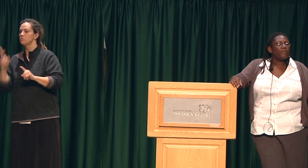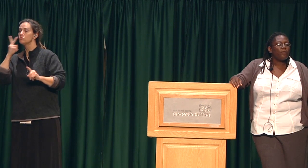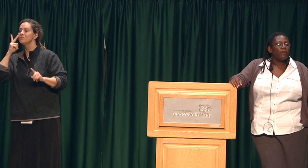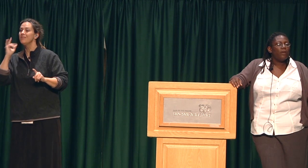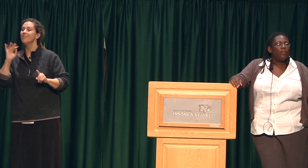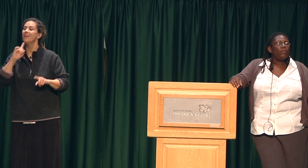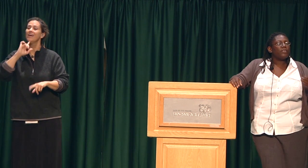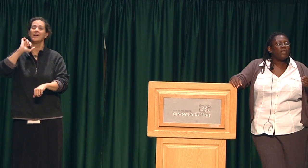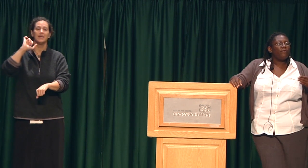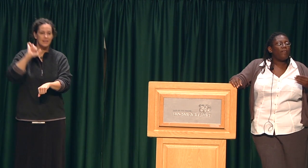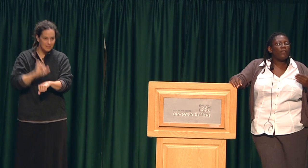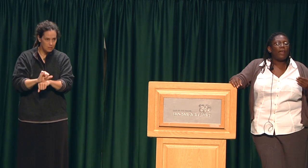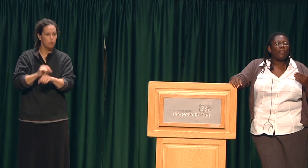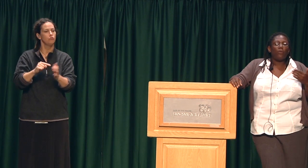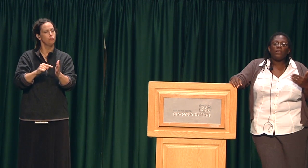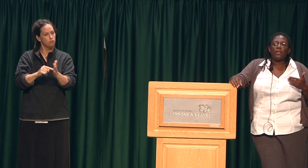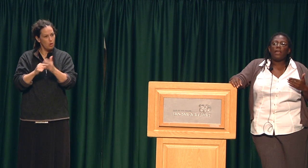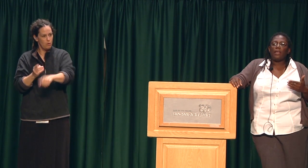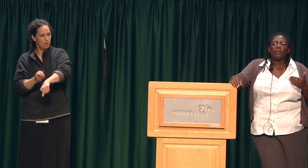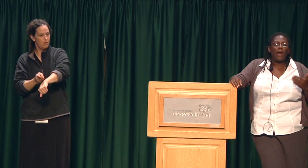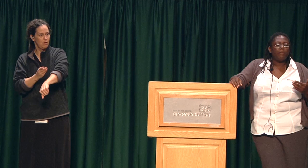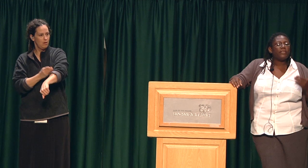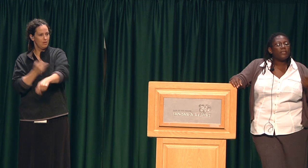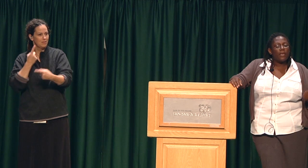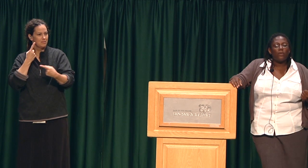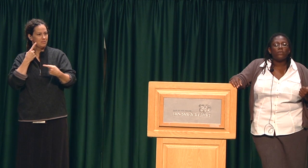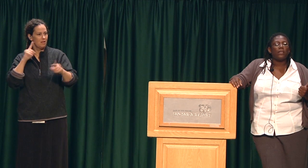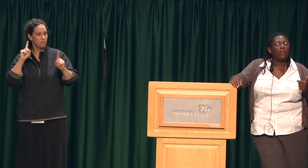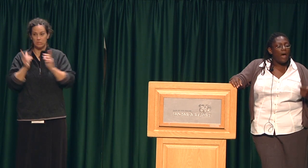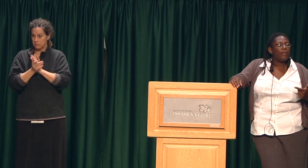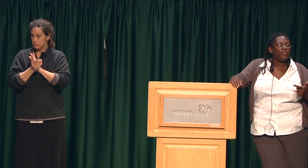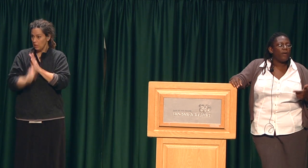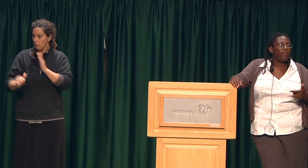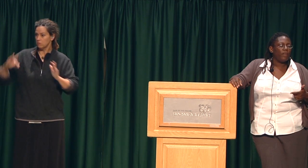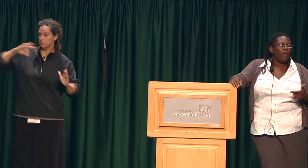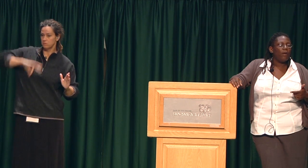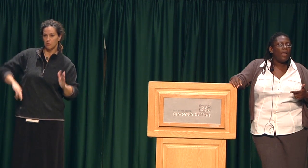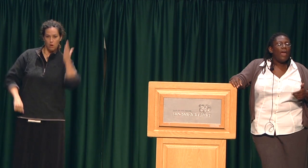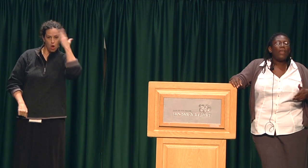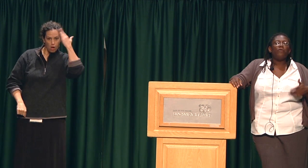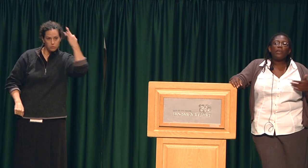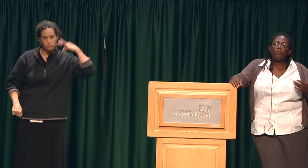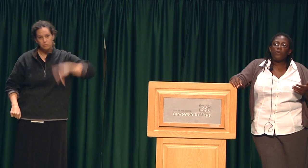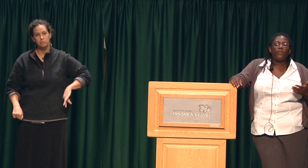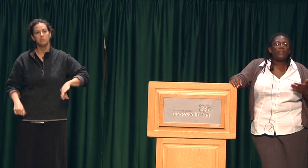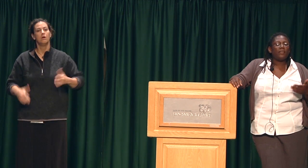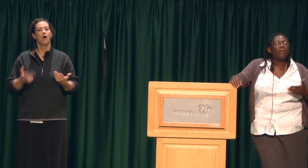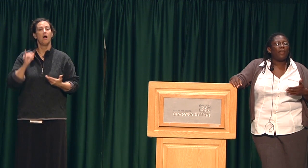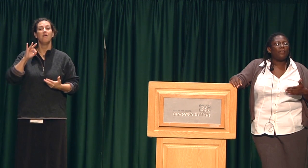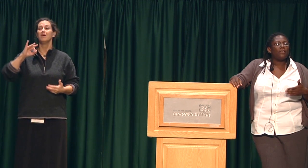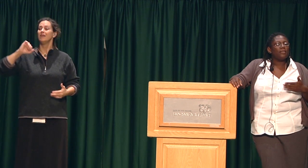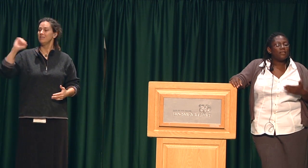it's successful. You know, to see if they feel like they really did gain some competent skills and knowledge from the video. And if we can prove